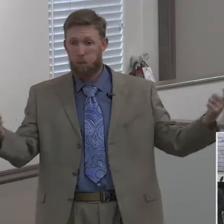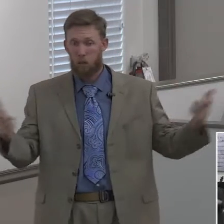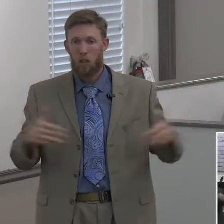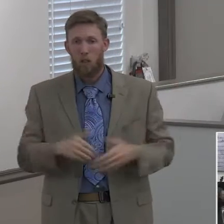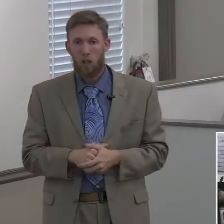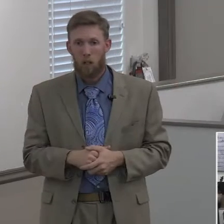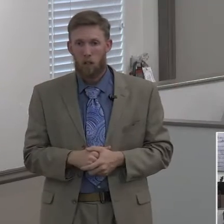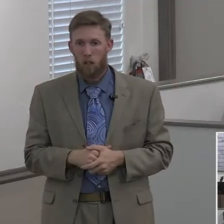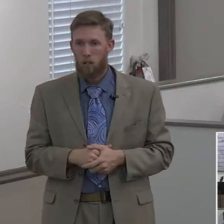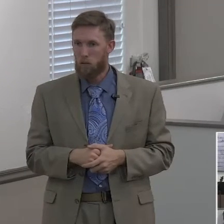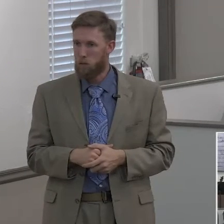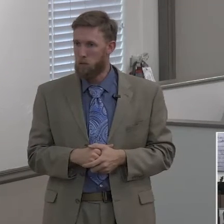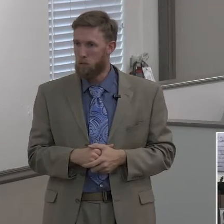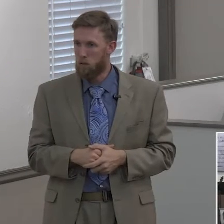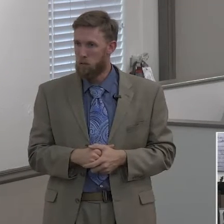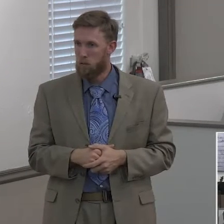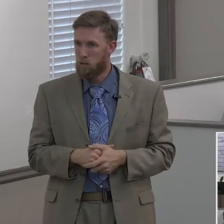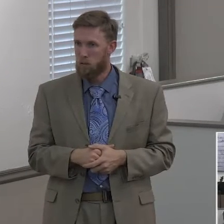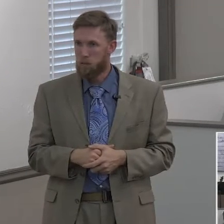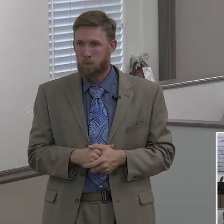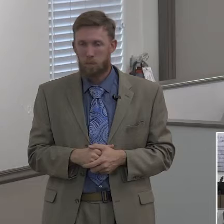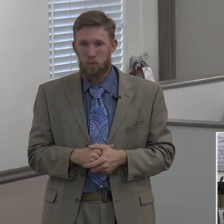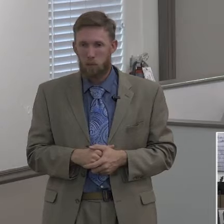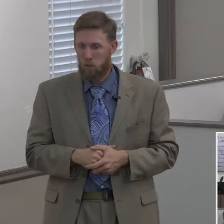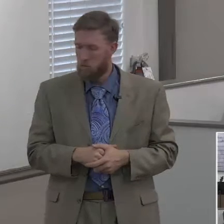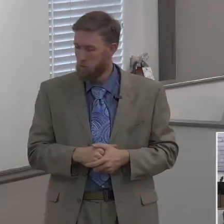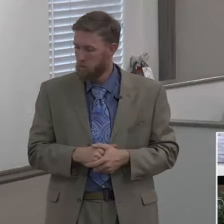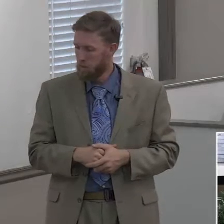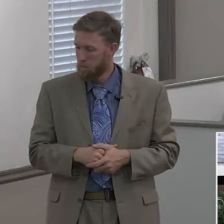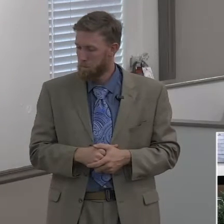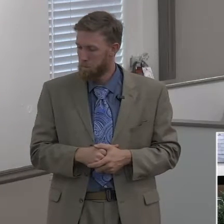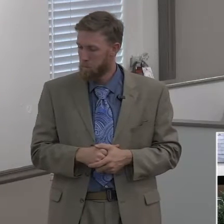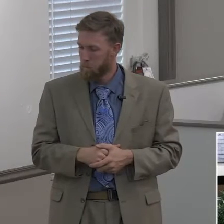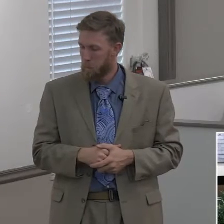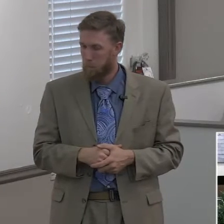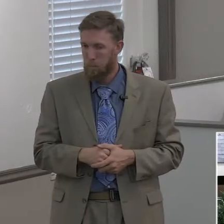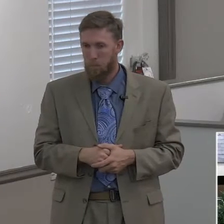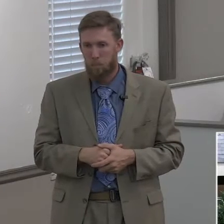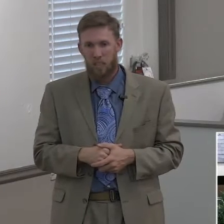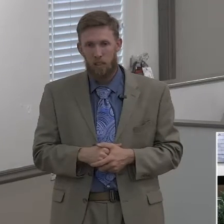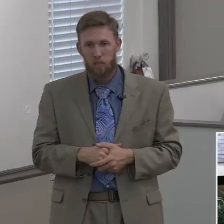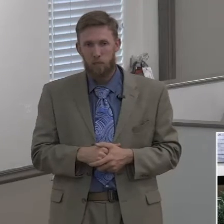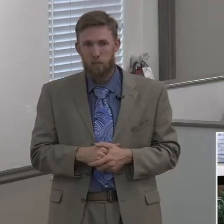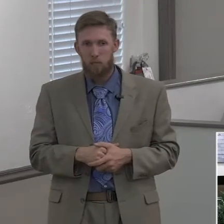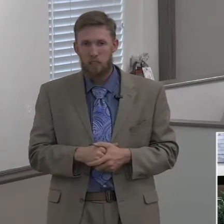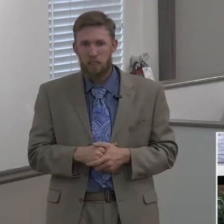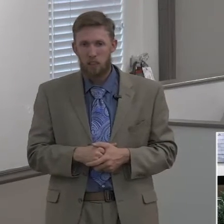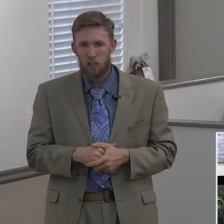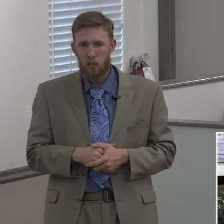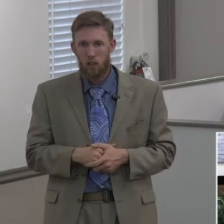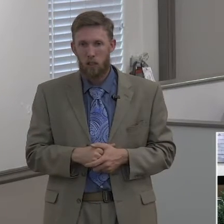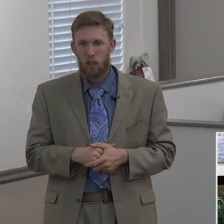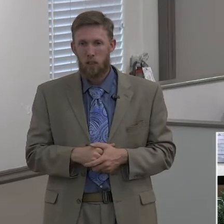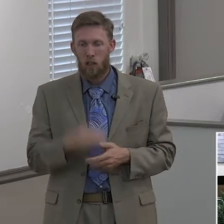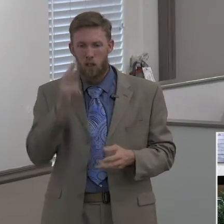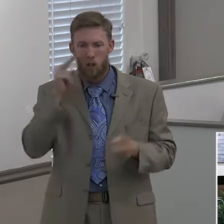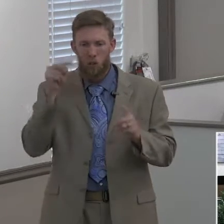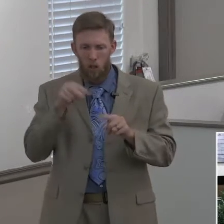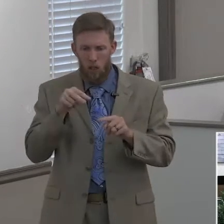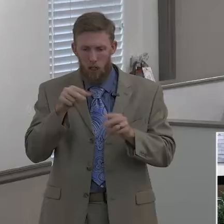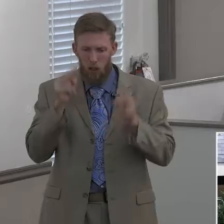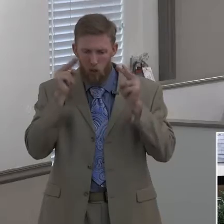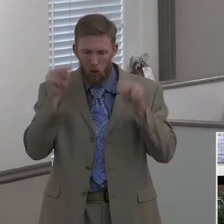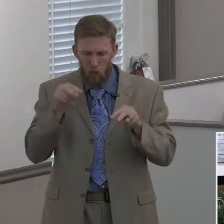Because immediately you need to stop, think, turn it over to God, and so minimize it rather than maximize